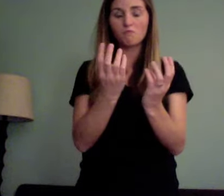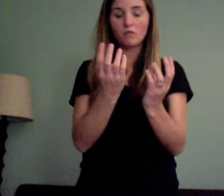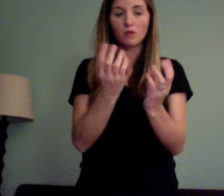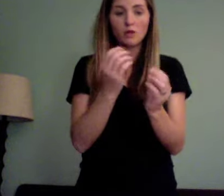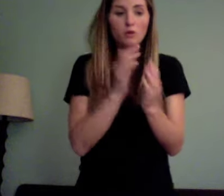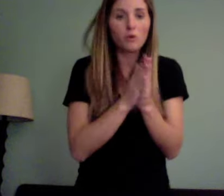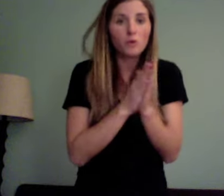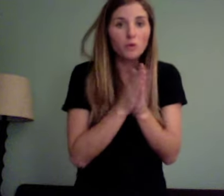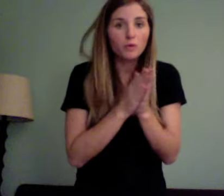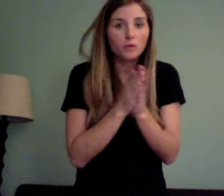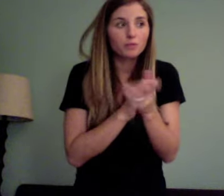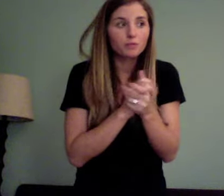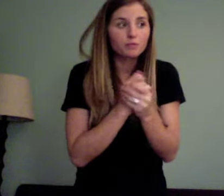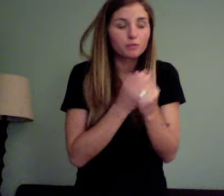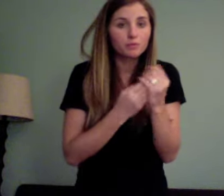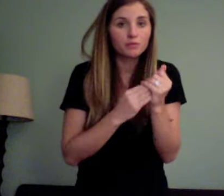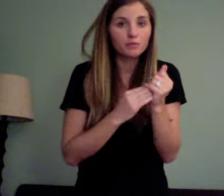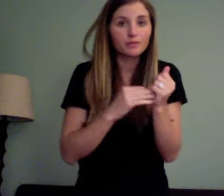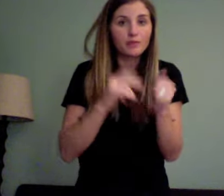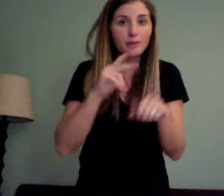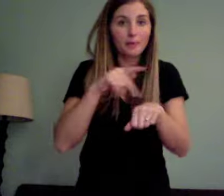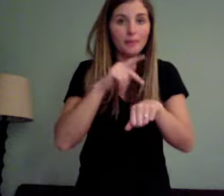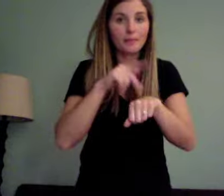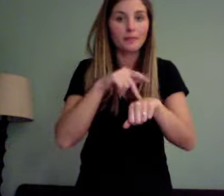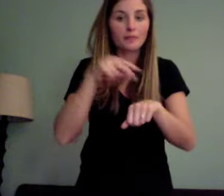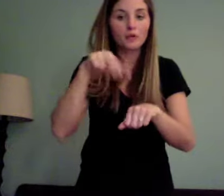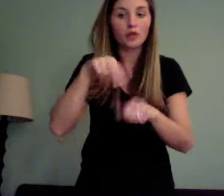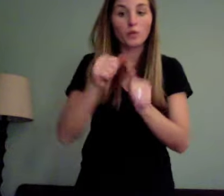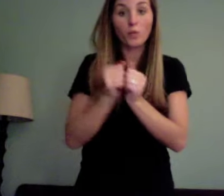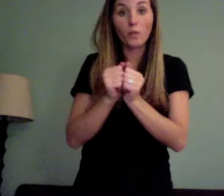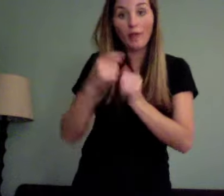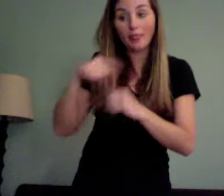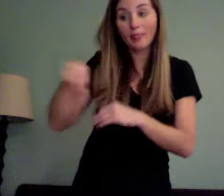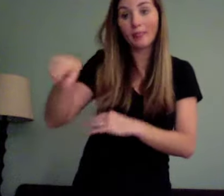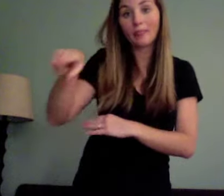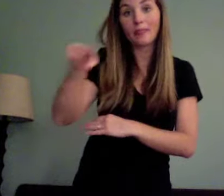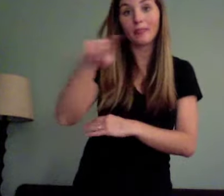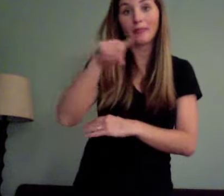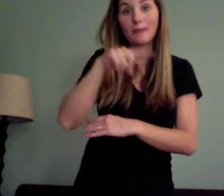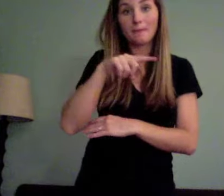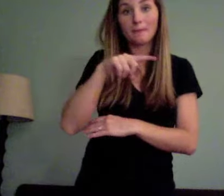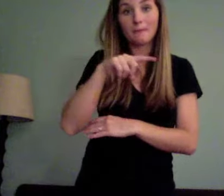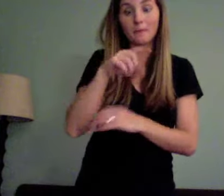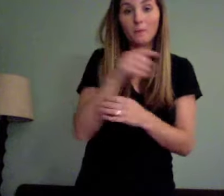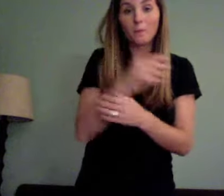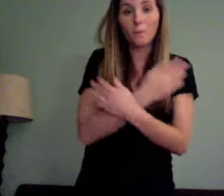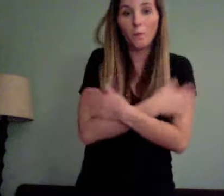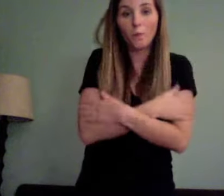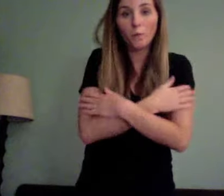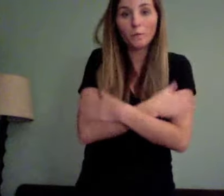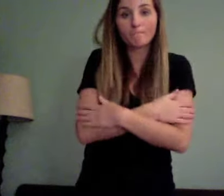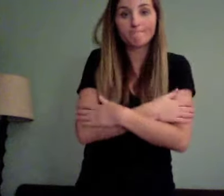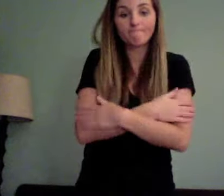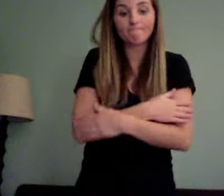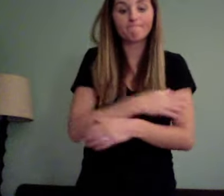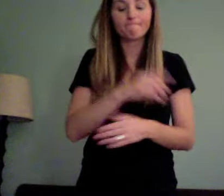And Peter stood with them, warming himself. Go down to verse 25. Meanwhile,